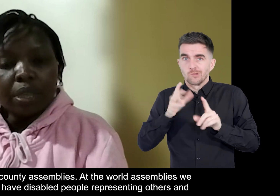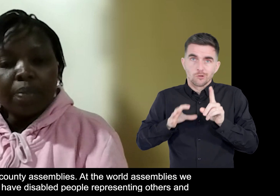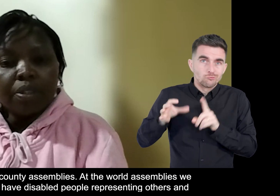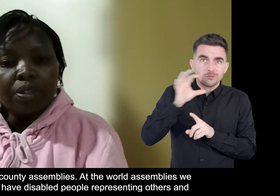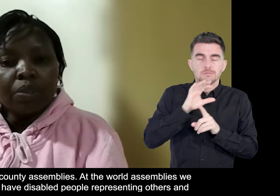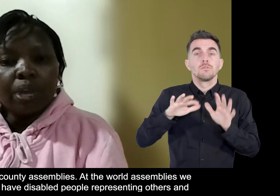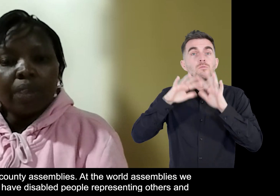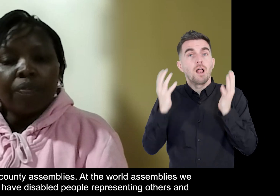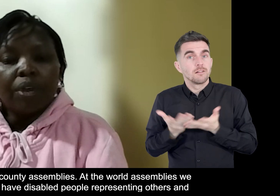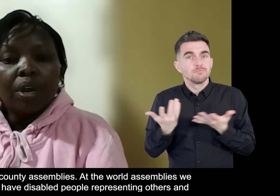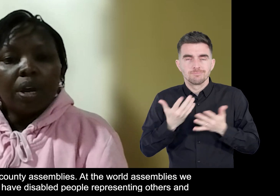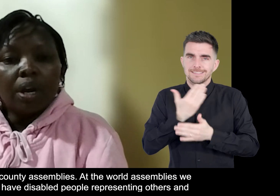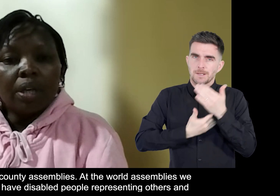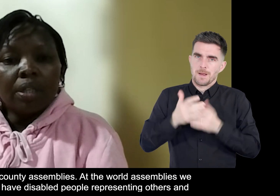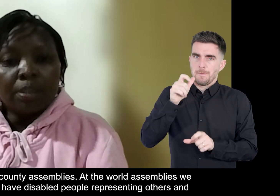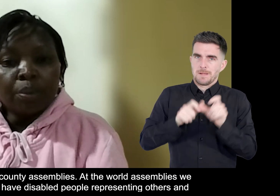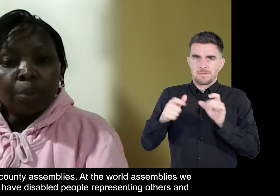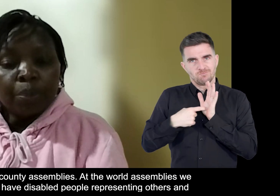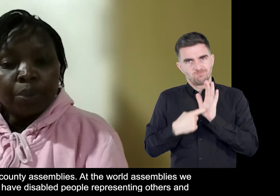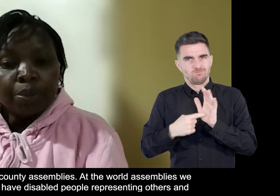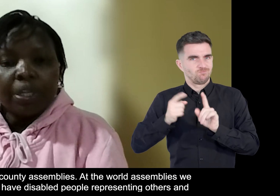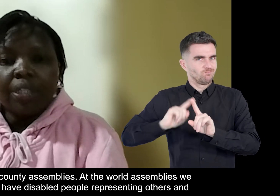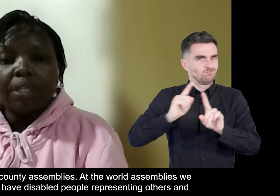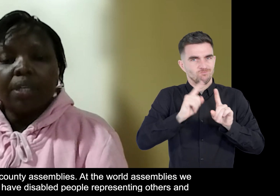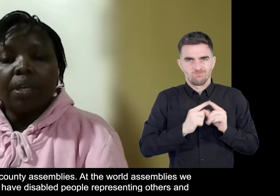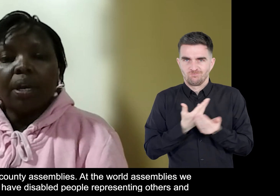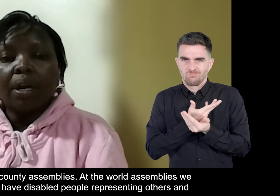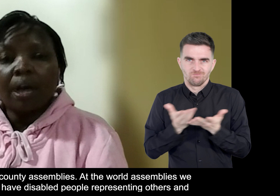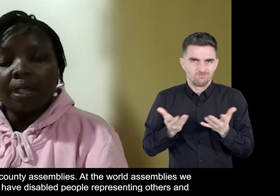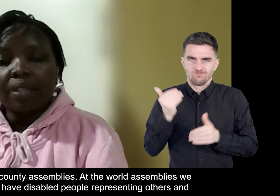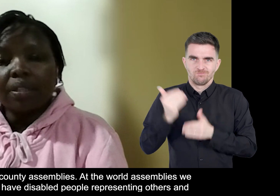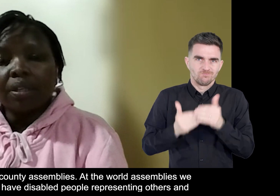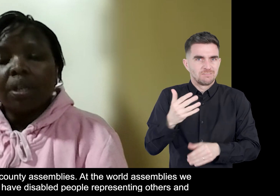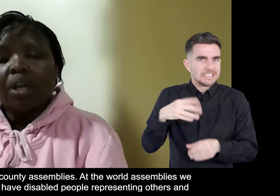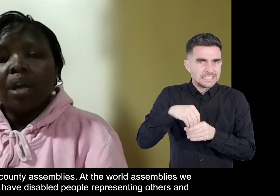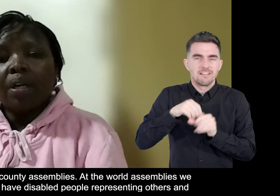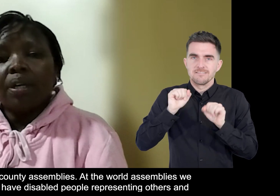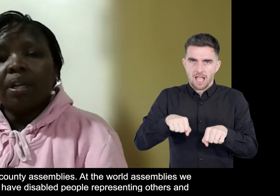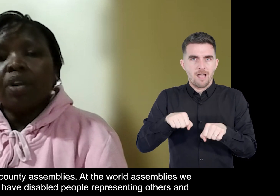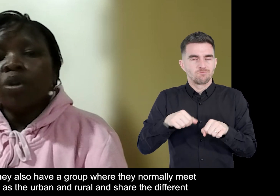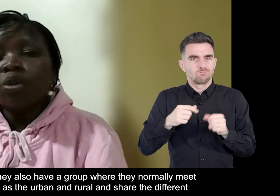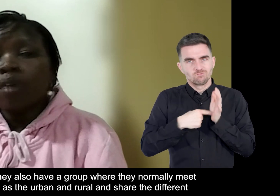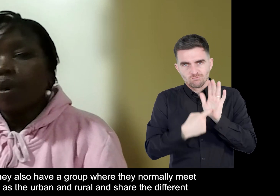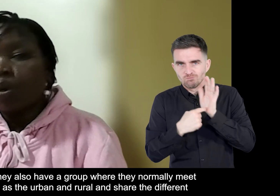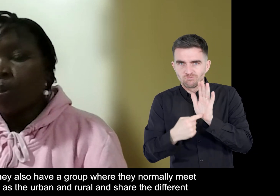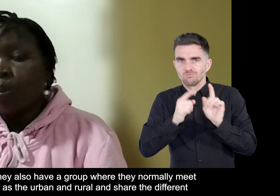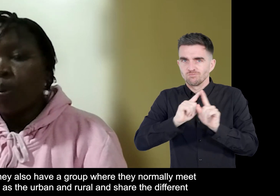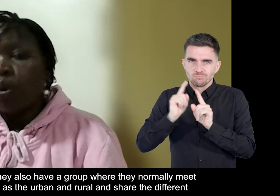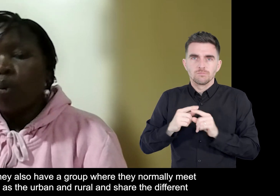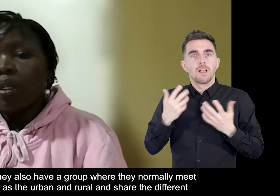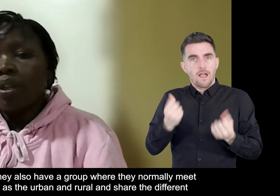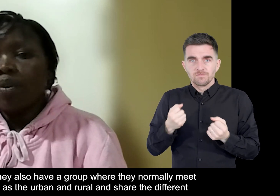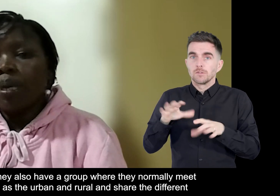the World Assemblies. We have disabled people representing others, and they also have a